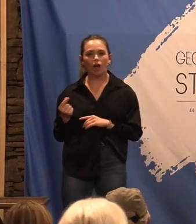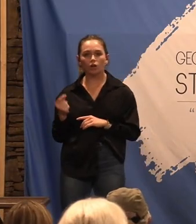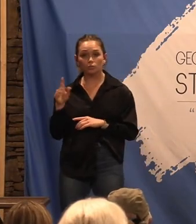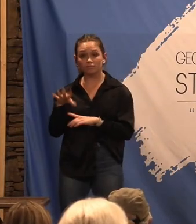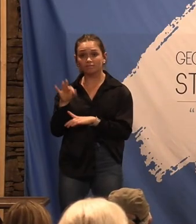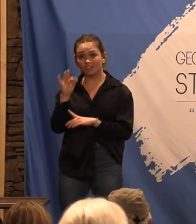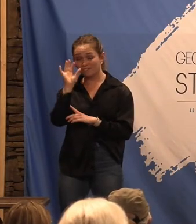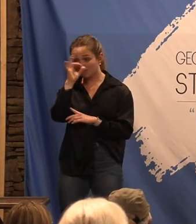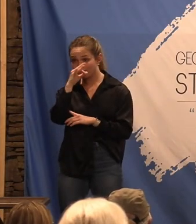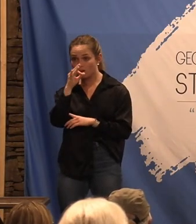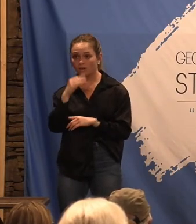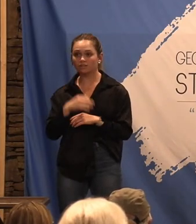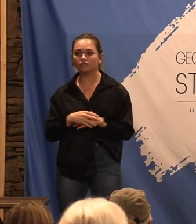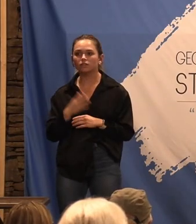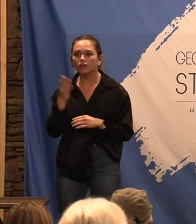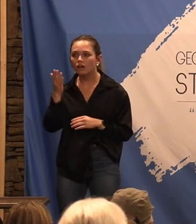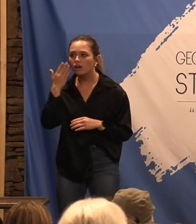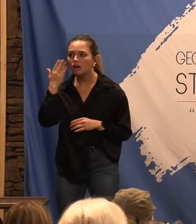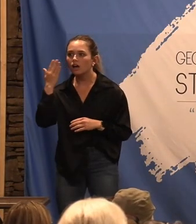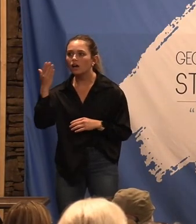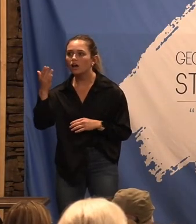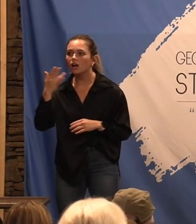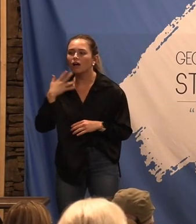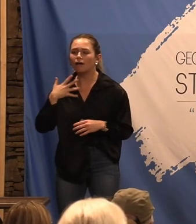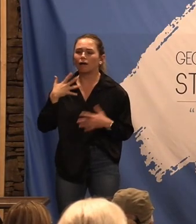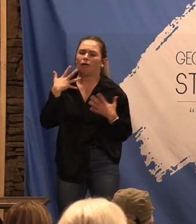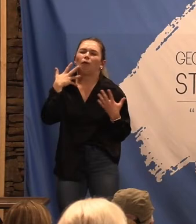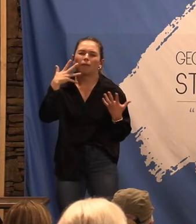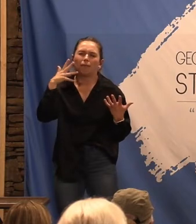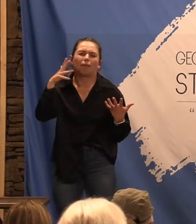a fox scent, he'd go